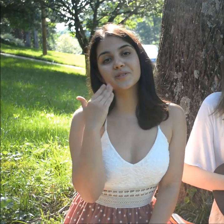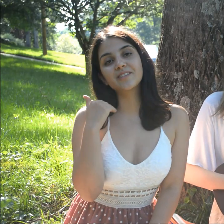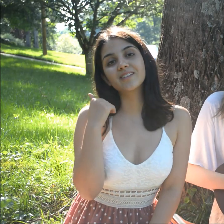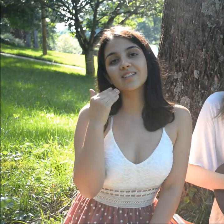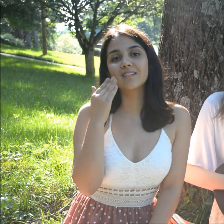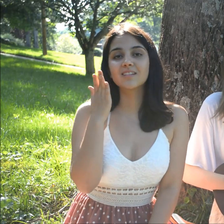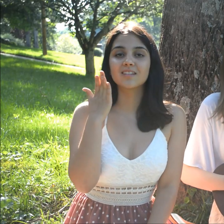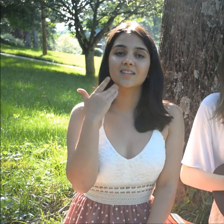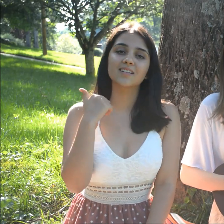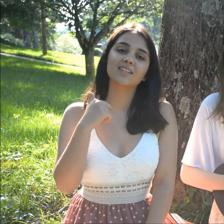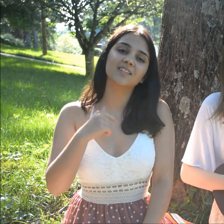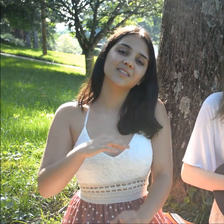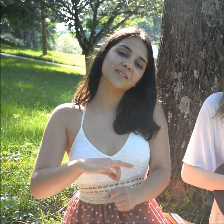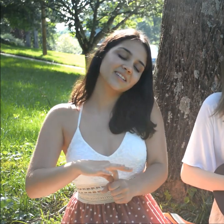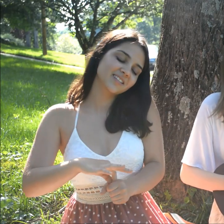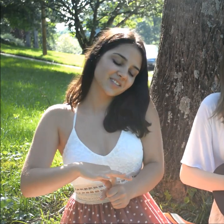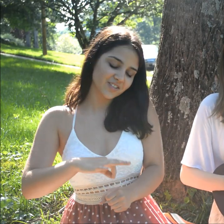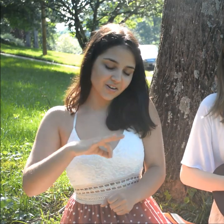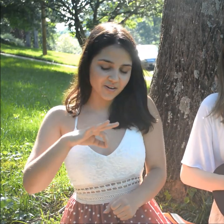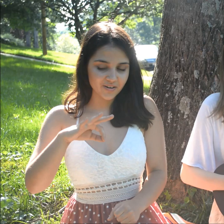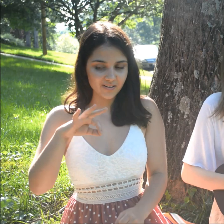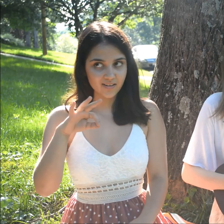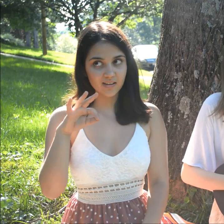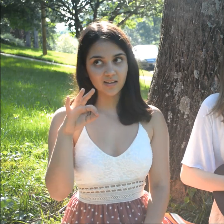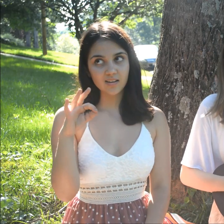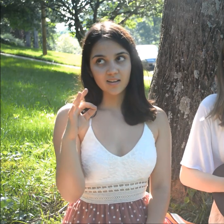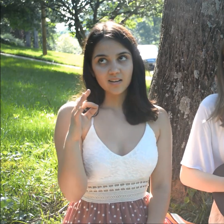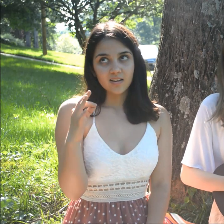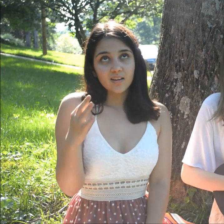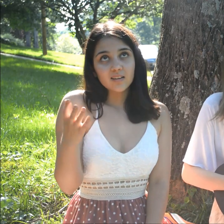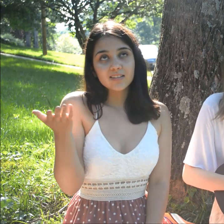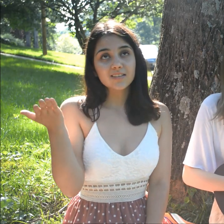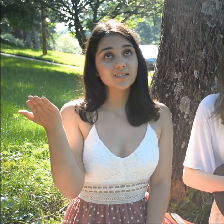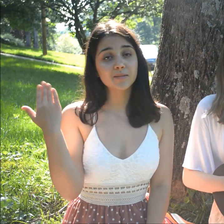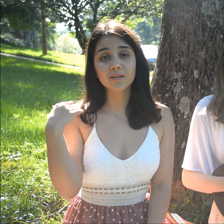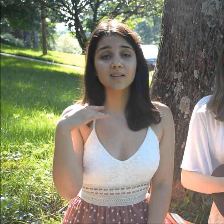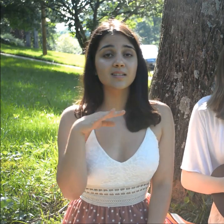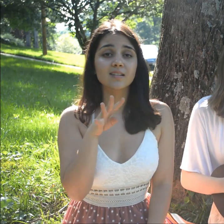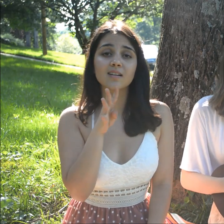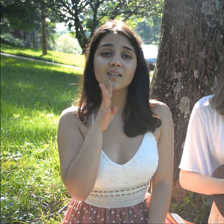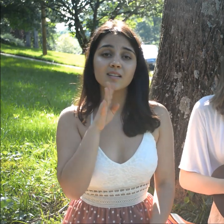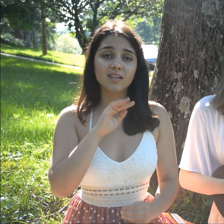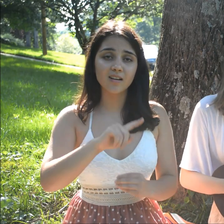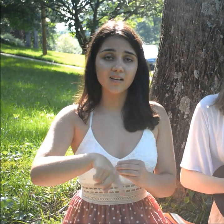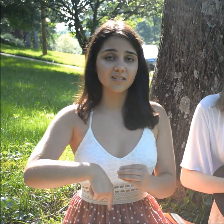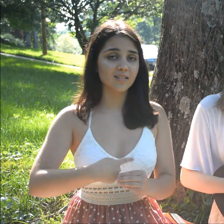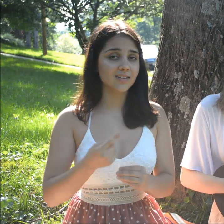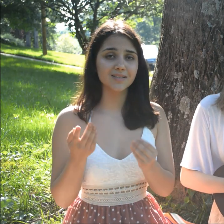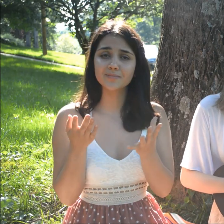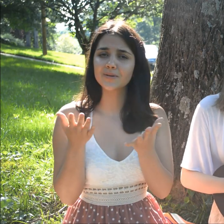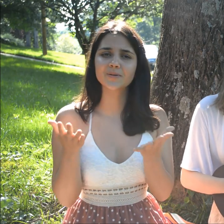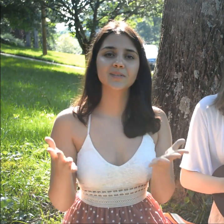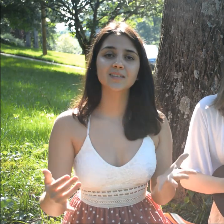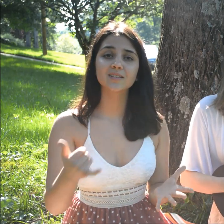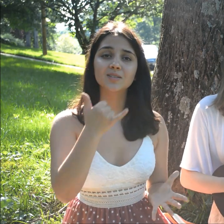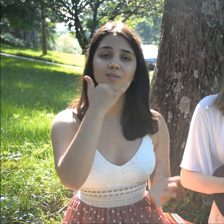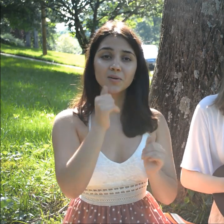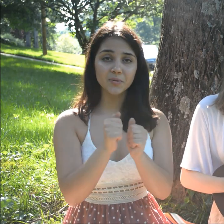Sweet creature, had another talk about where it's going